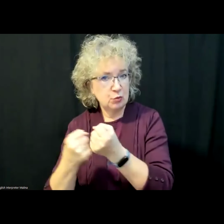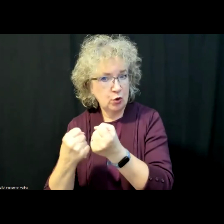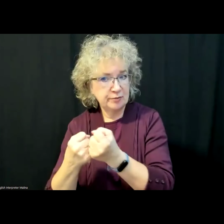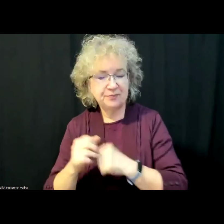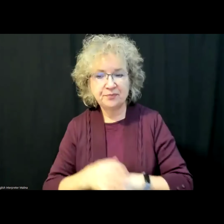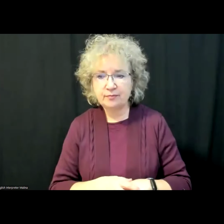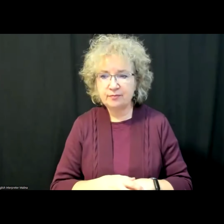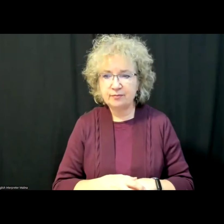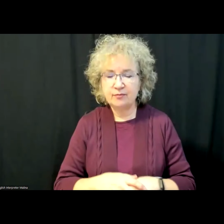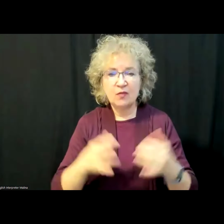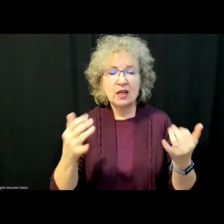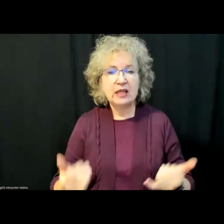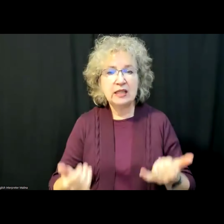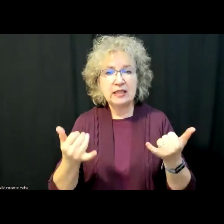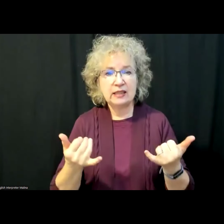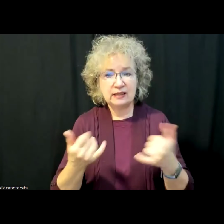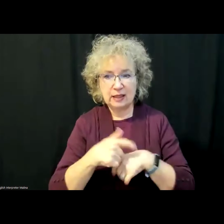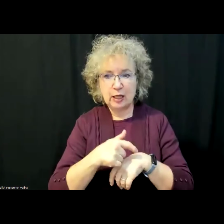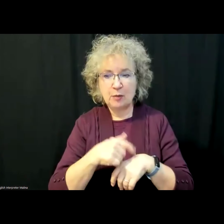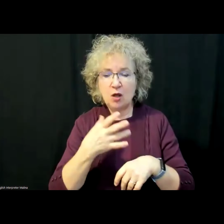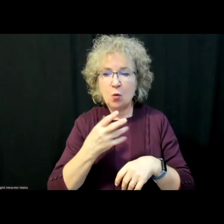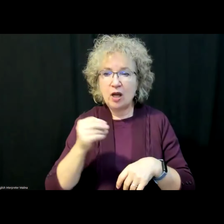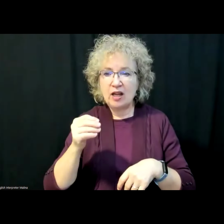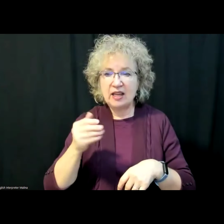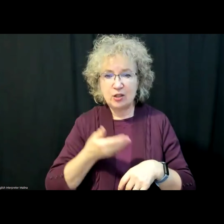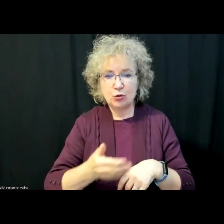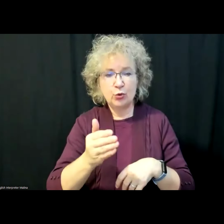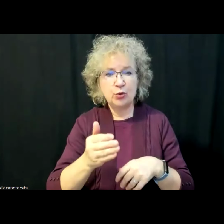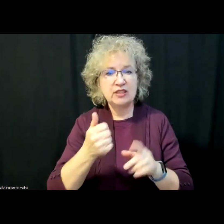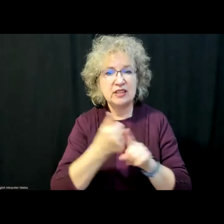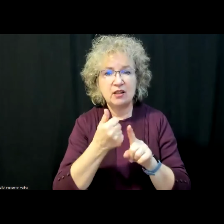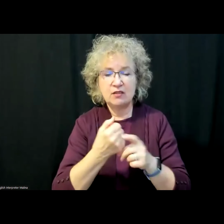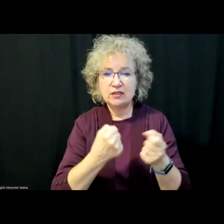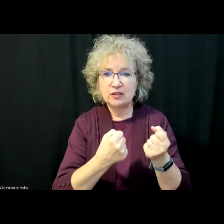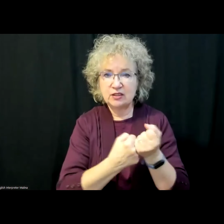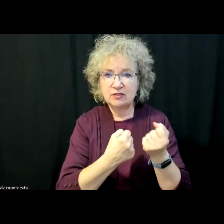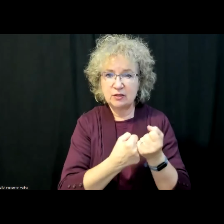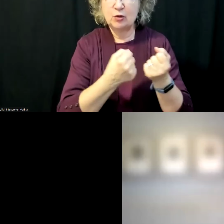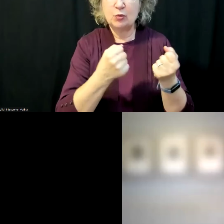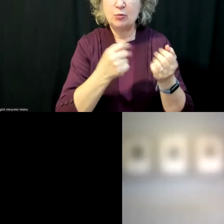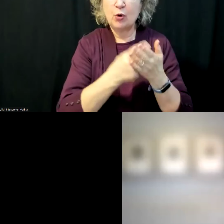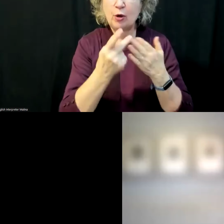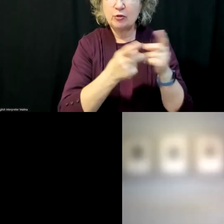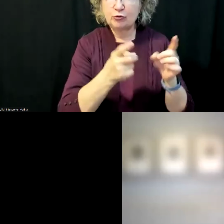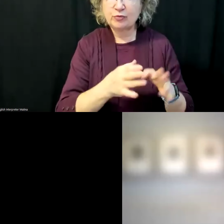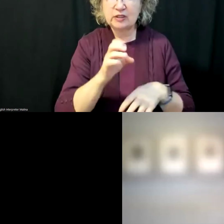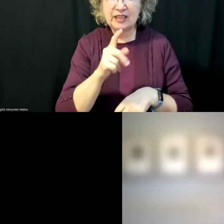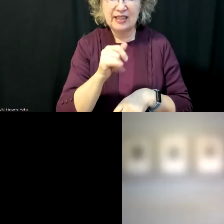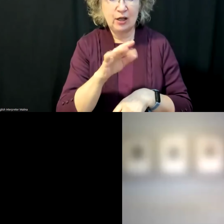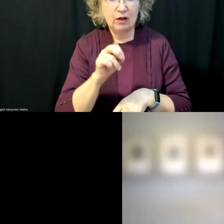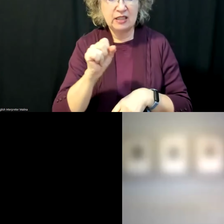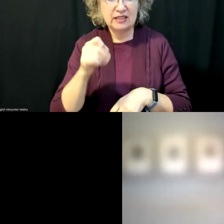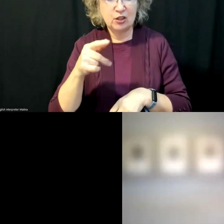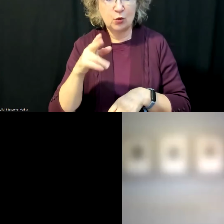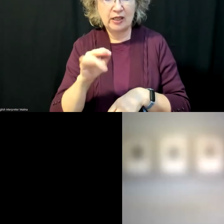this time, I would like to introduce our self-sufficiency programs director, Claire Seguin, and I see that she's on screen